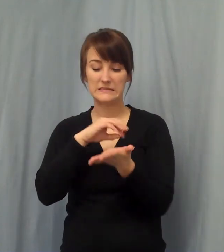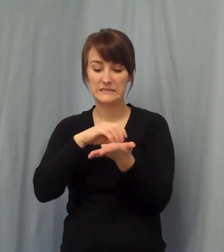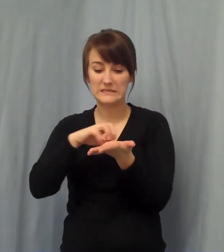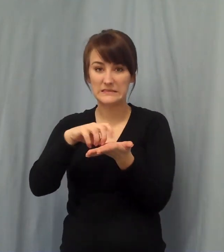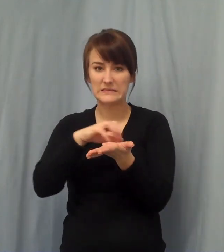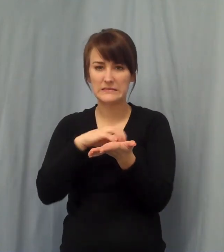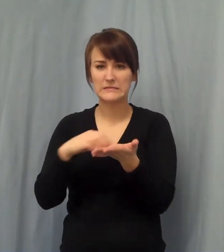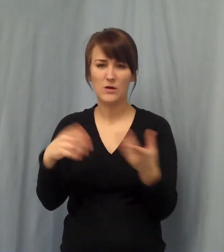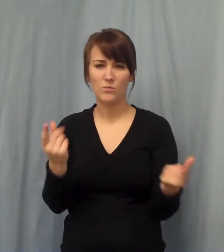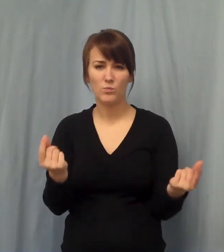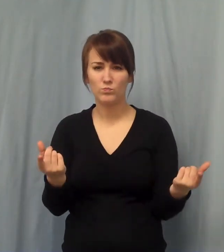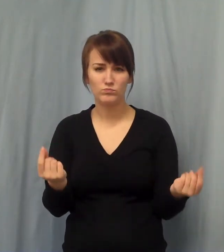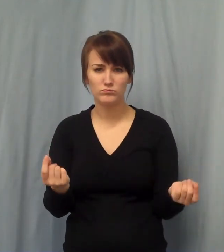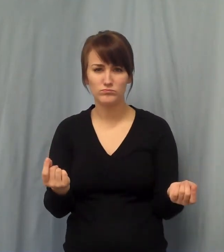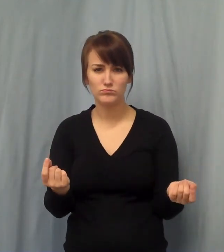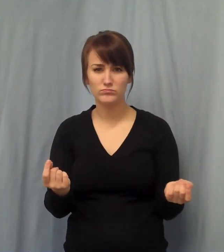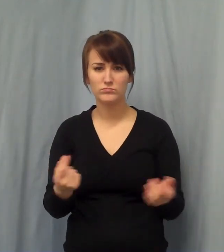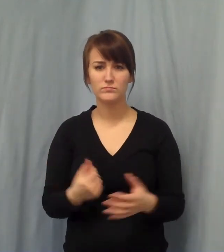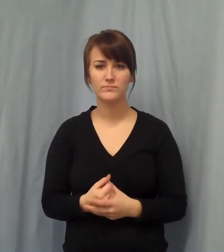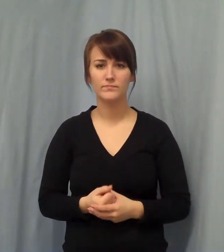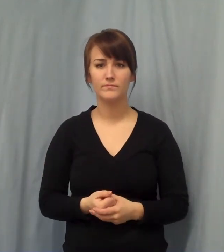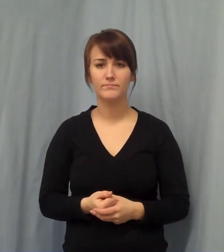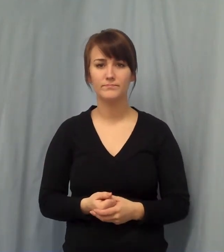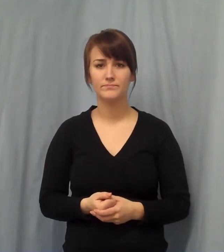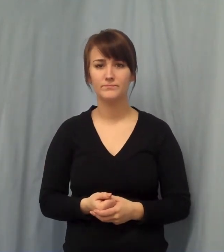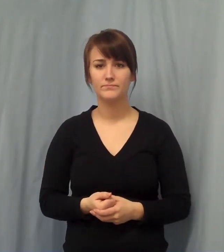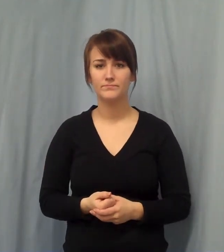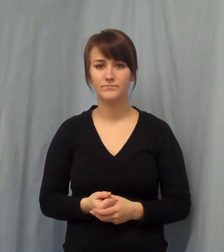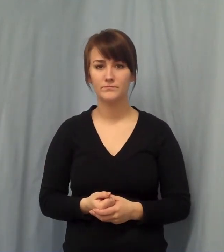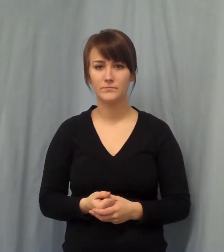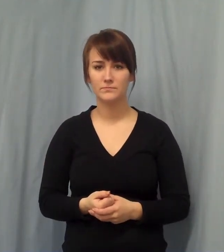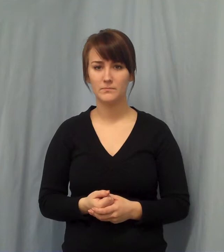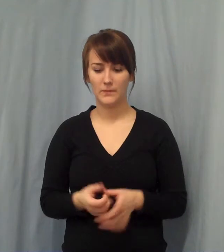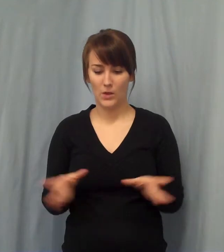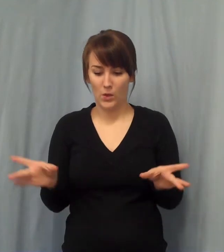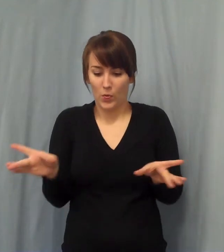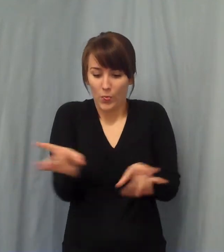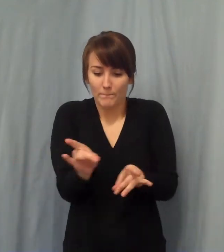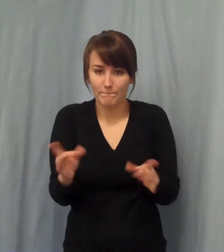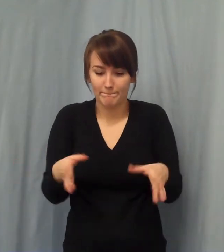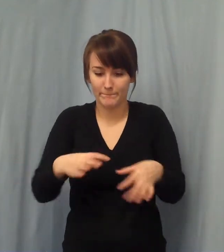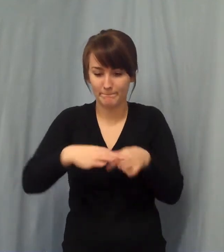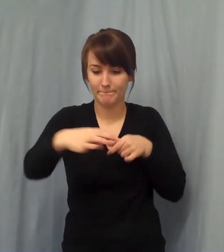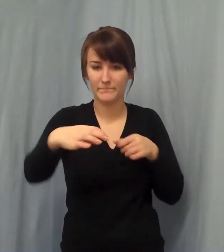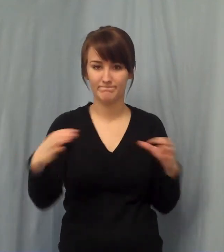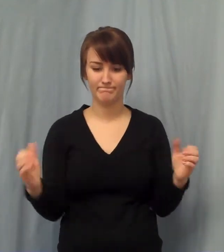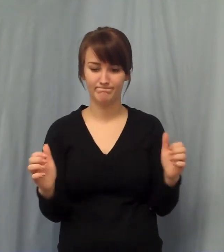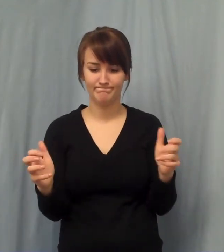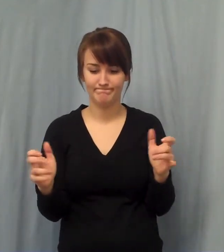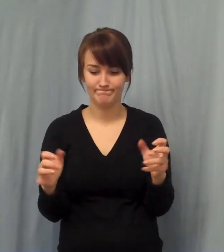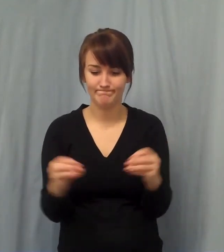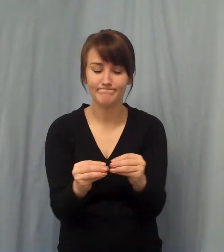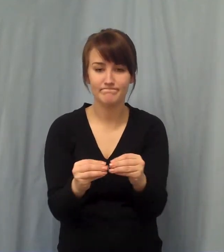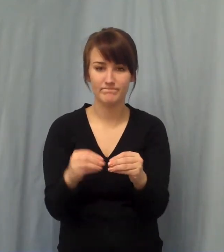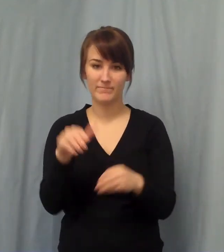Sean? They're attracting it. All right, good. That's a good way to say it. You're kind of attracting it. If I take a